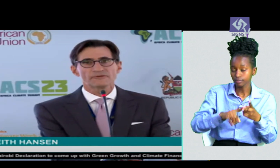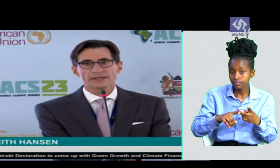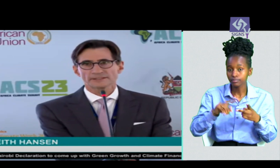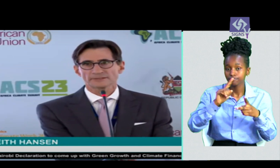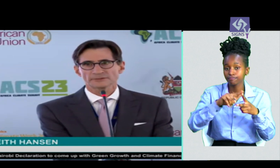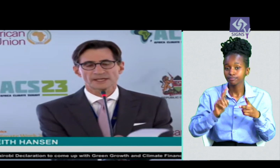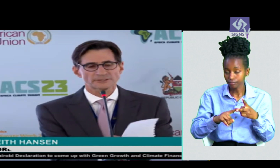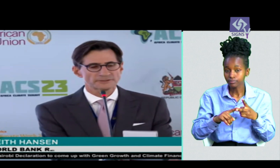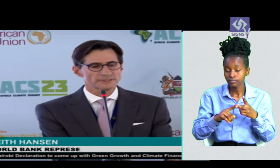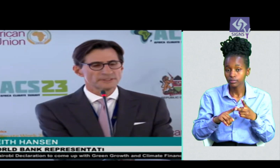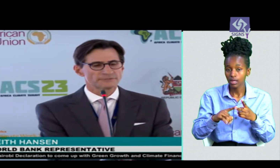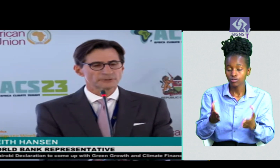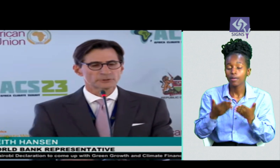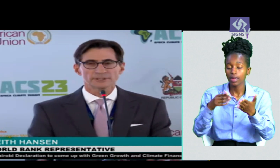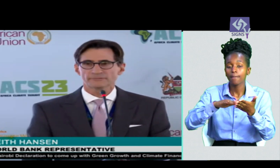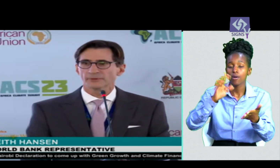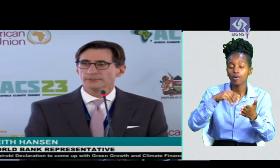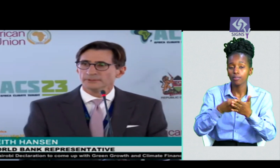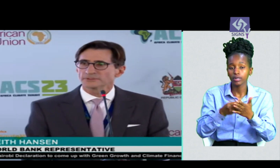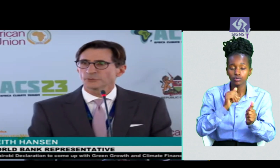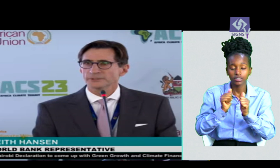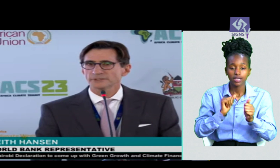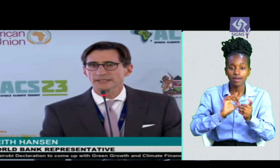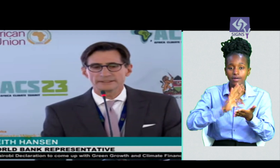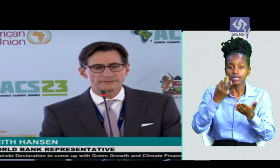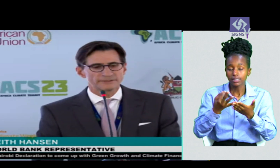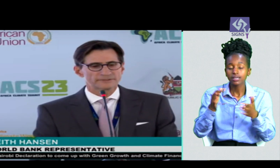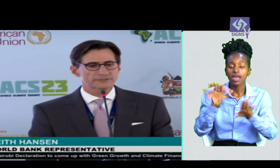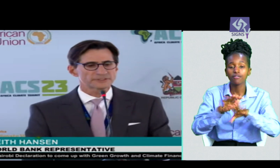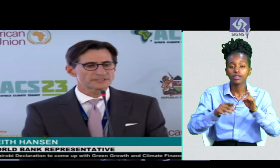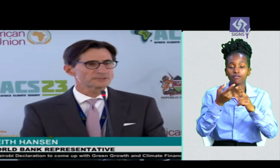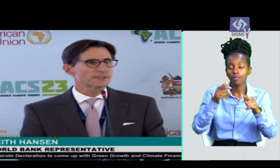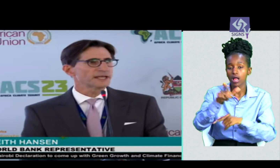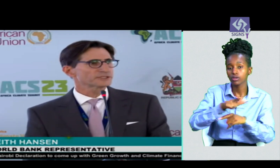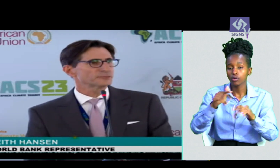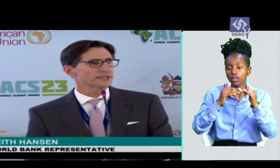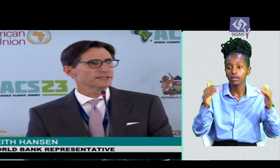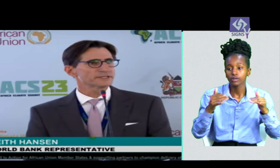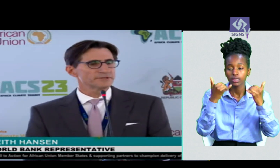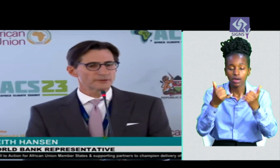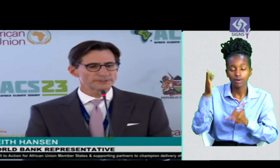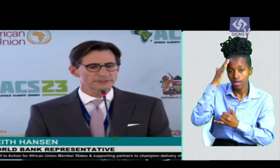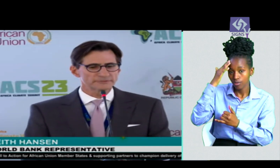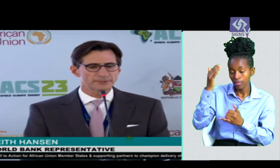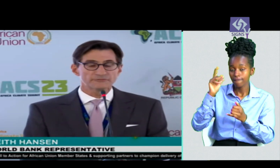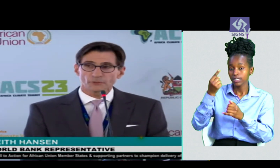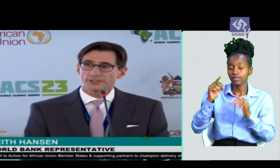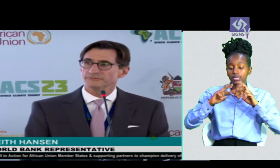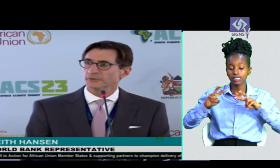help finance those actions at the local level. So we are delighted that the first assessment and action plans have now been delivered by